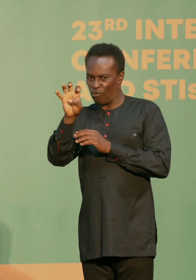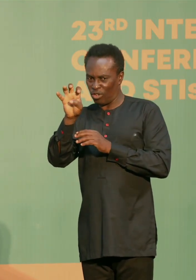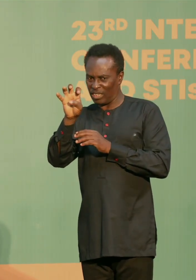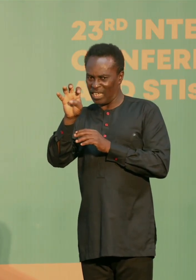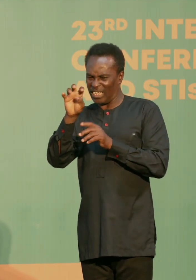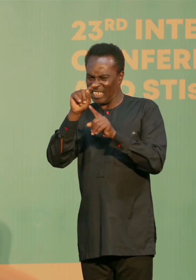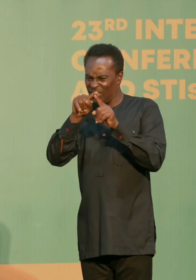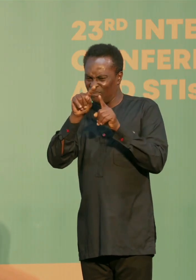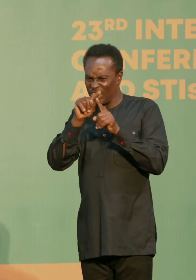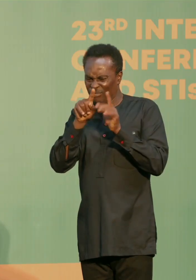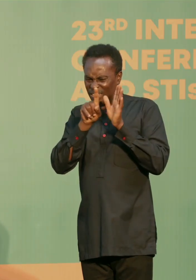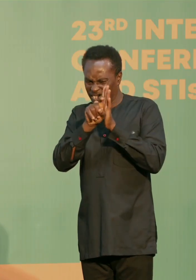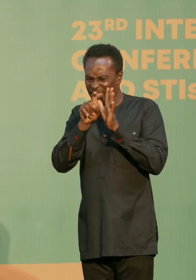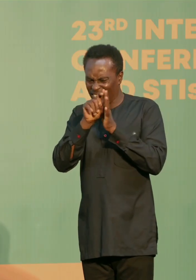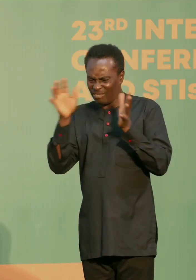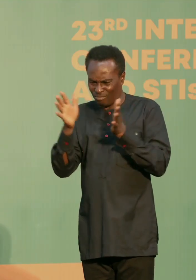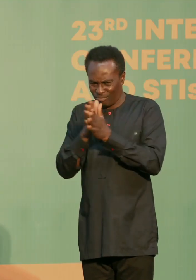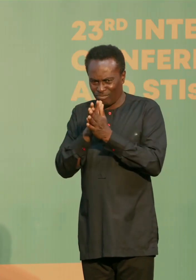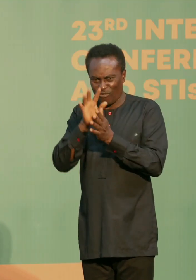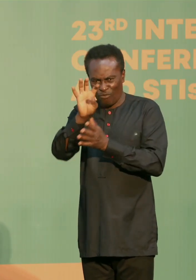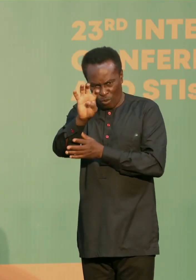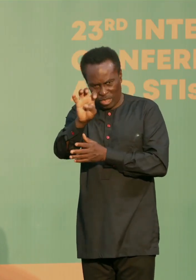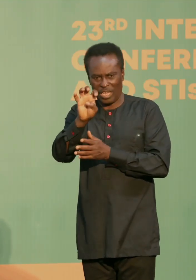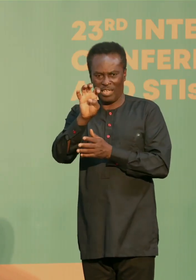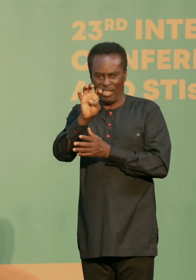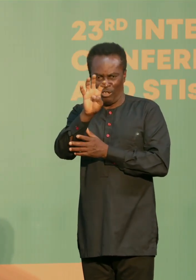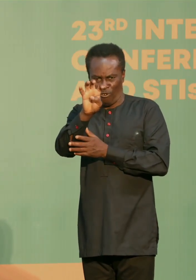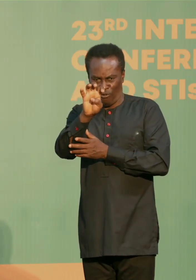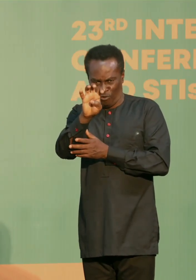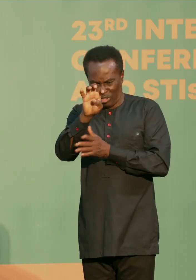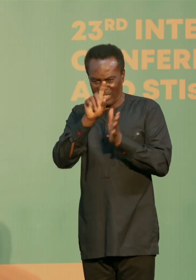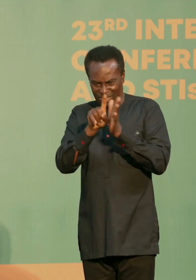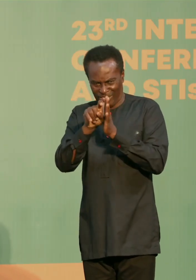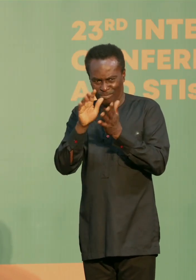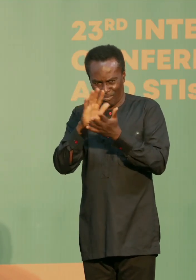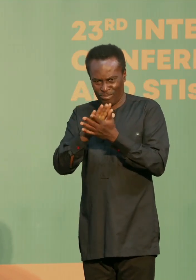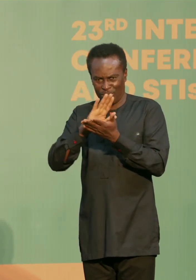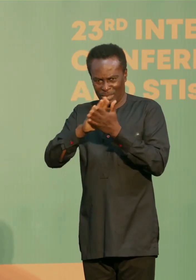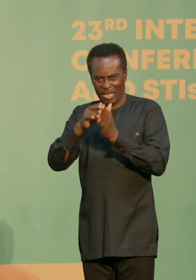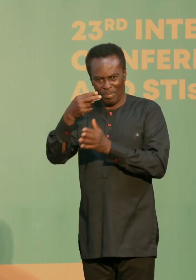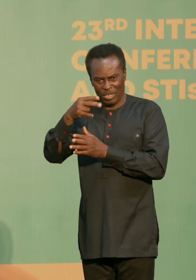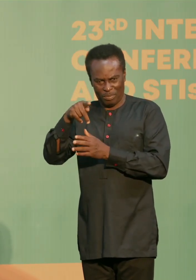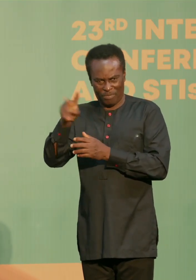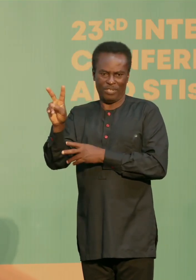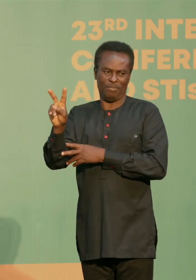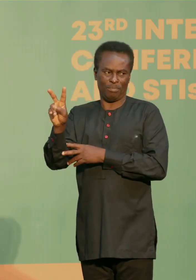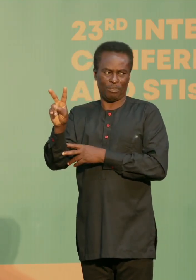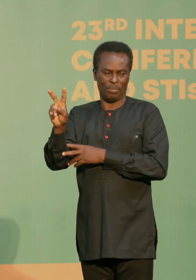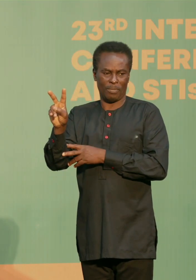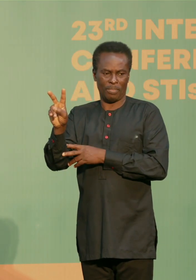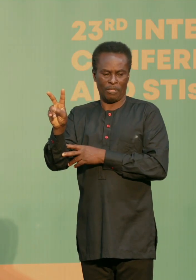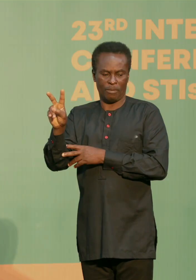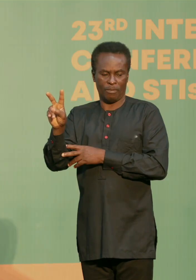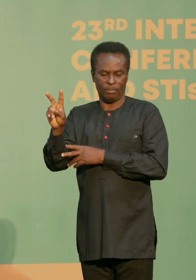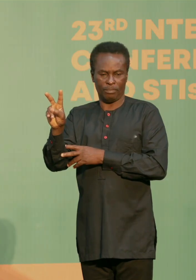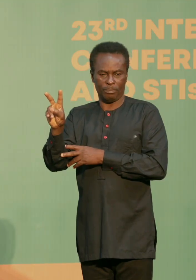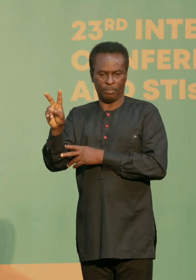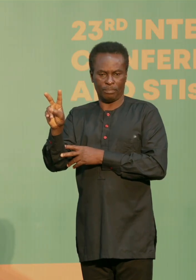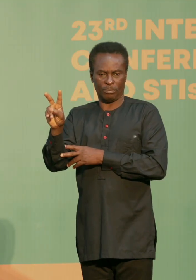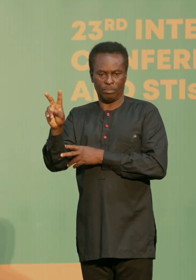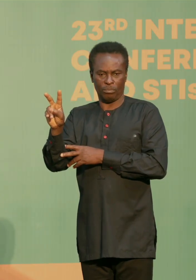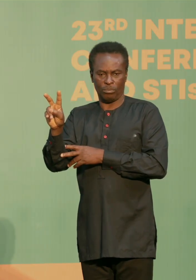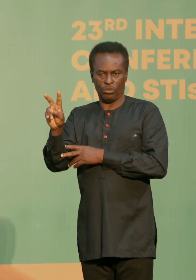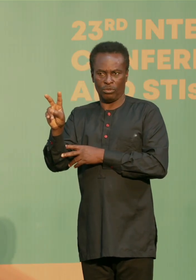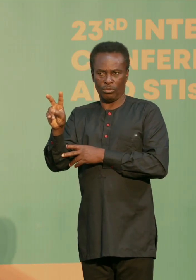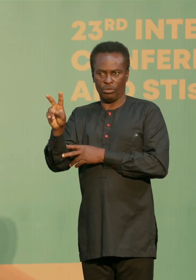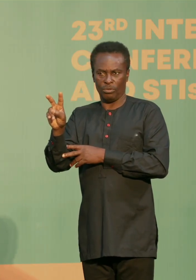genotypes, and I'll just simplify it. We divide them into high risk and low risk. And they are pretty much